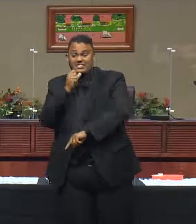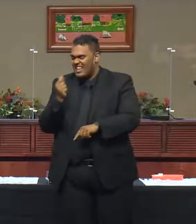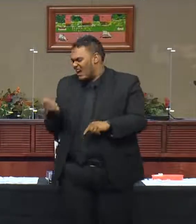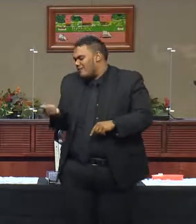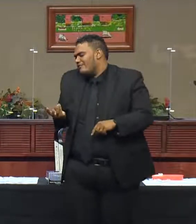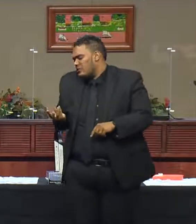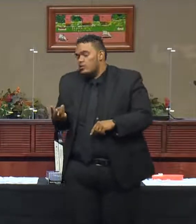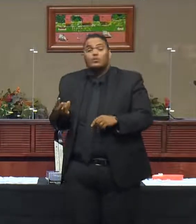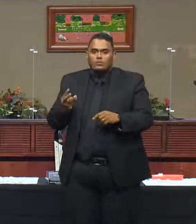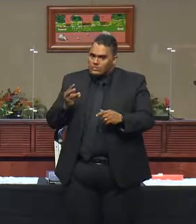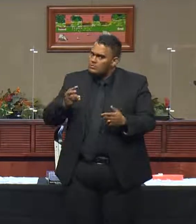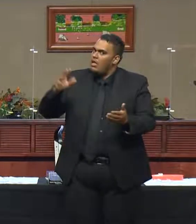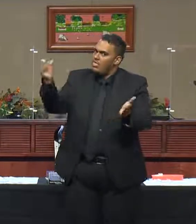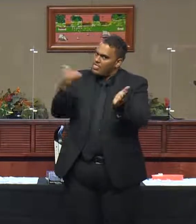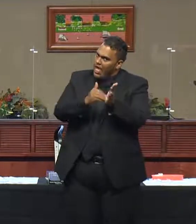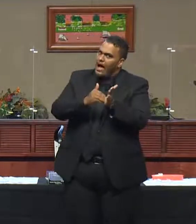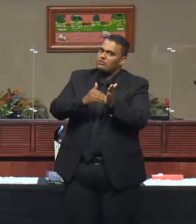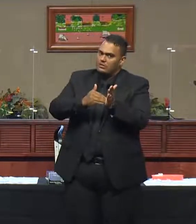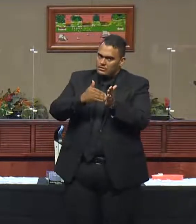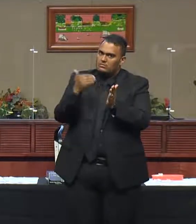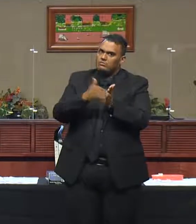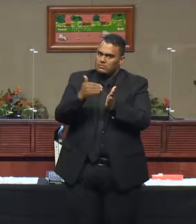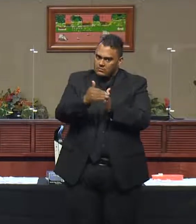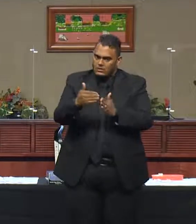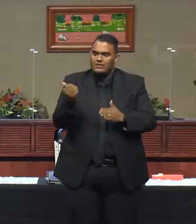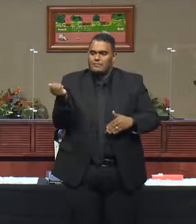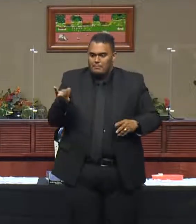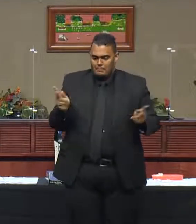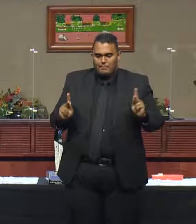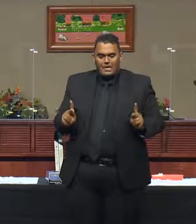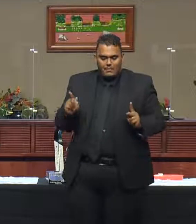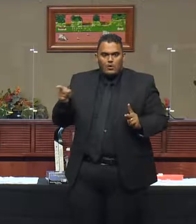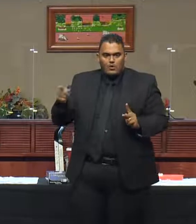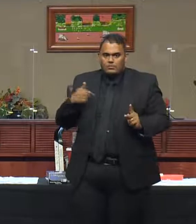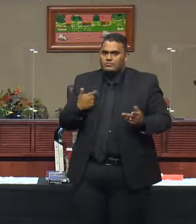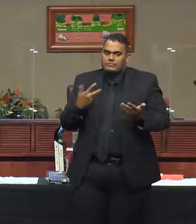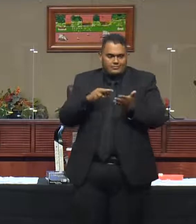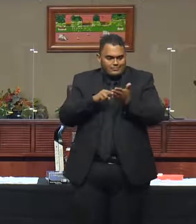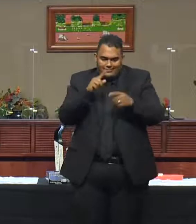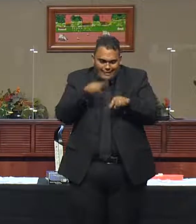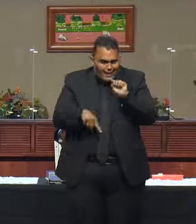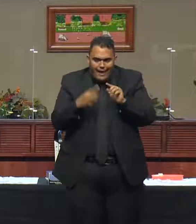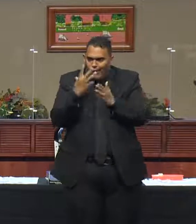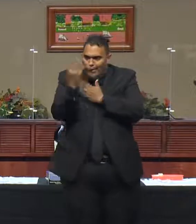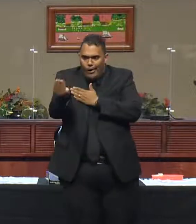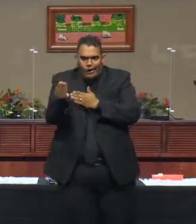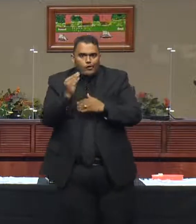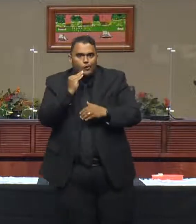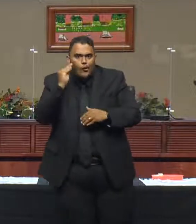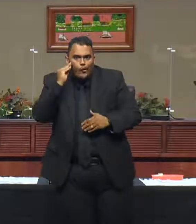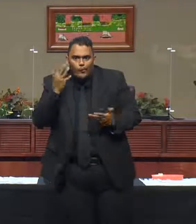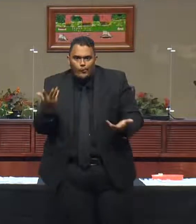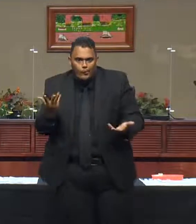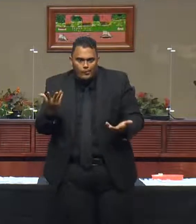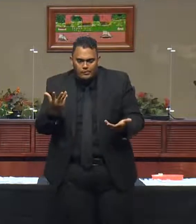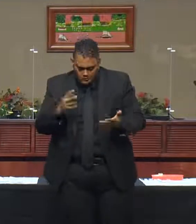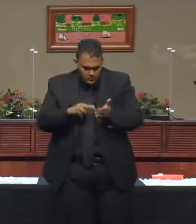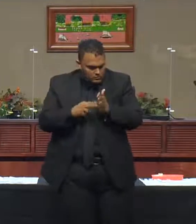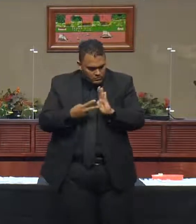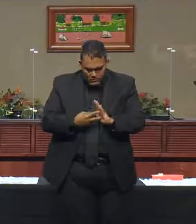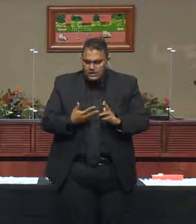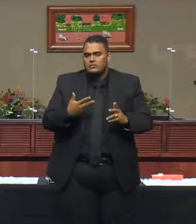it's a couple of hundred individuals that otherwise probably would not be able to get vaccinated without the help of the firefighters and the Health Department.